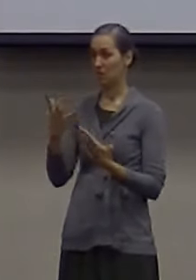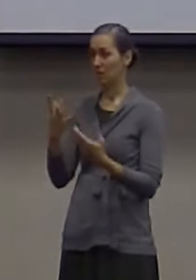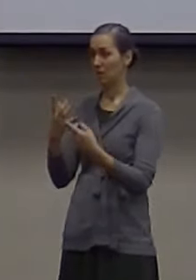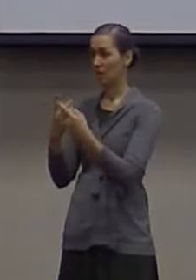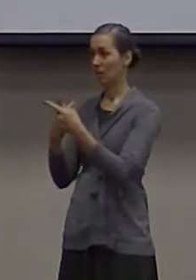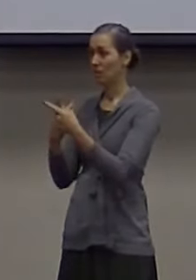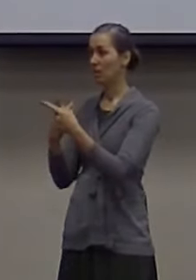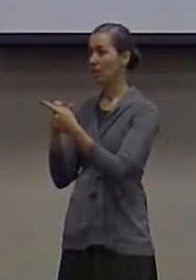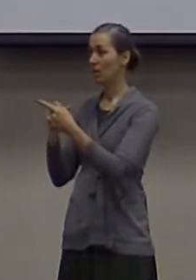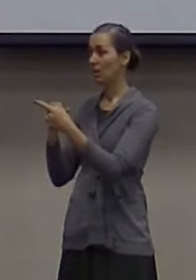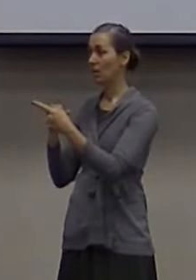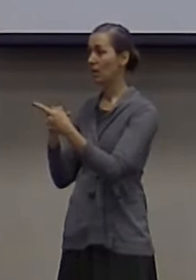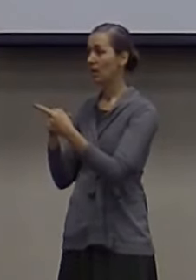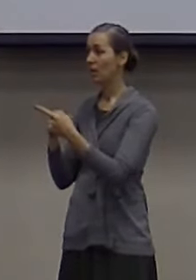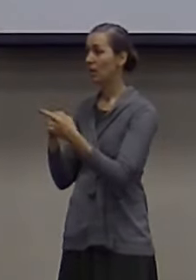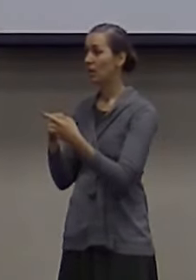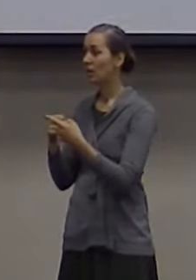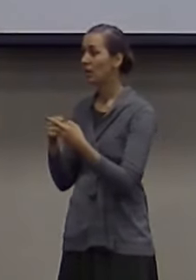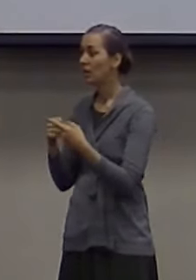yes.